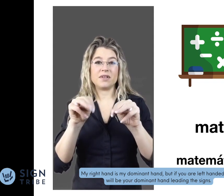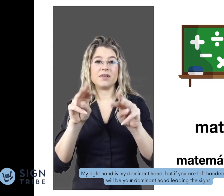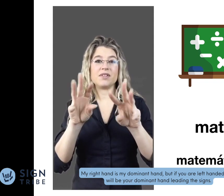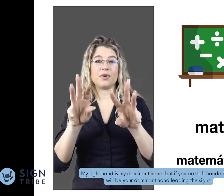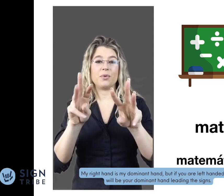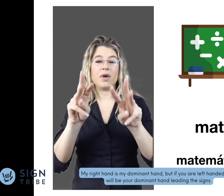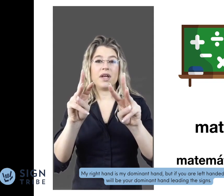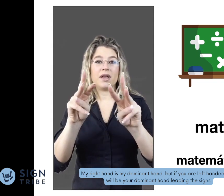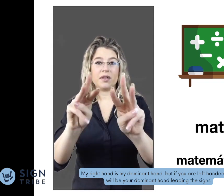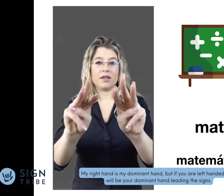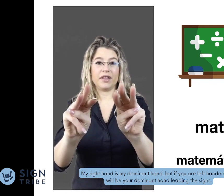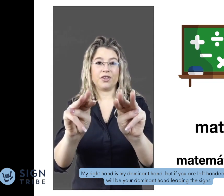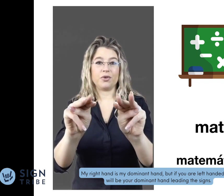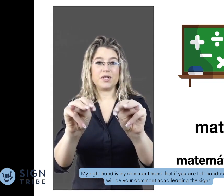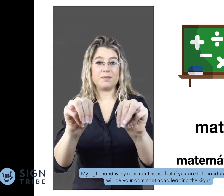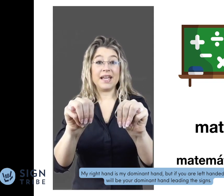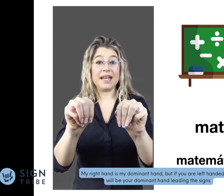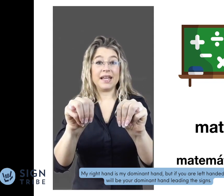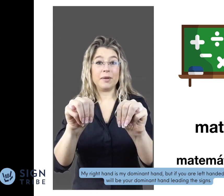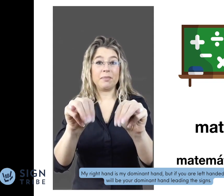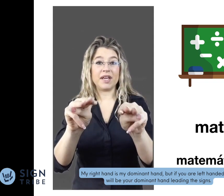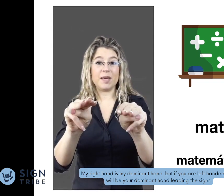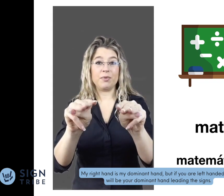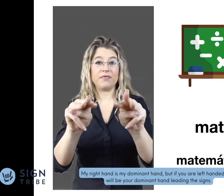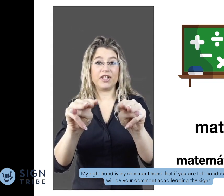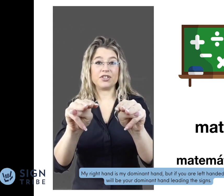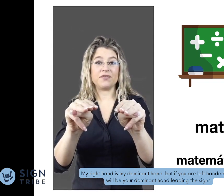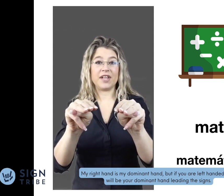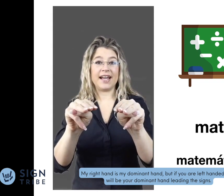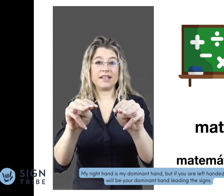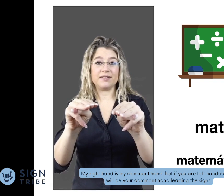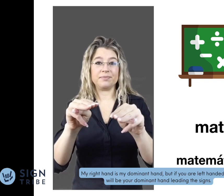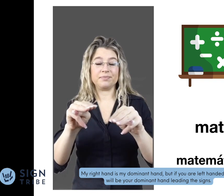So like you're going to make an M, but keep your fingers flat.